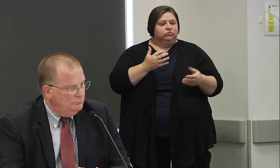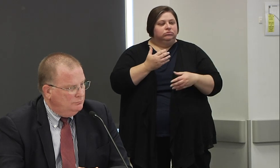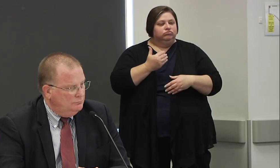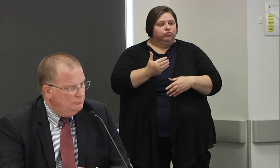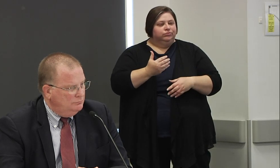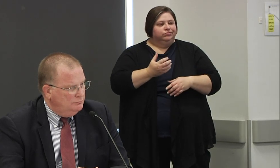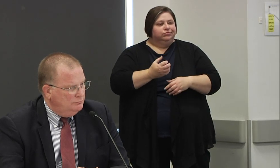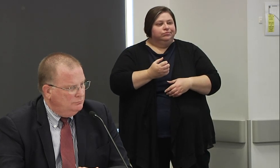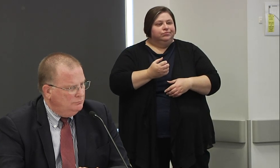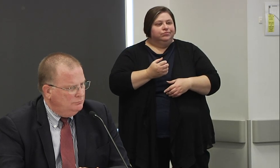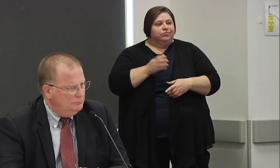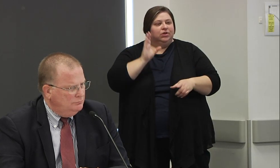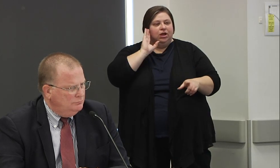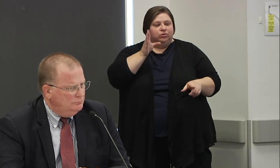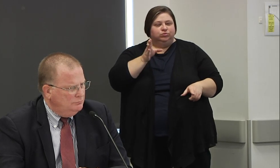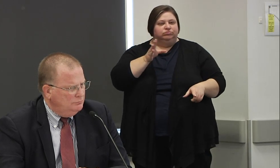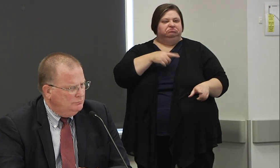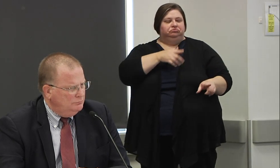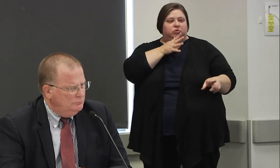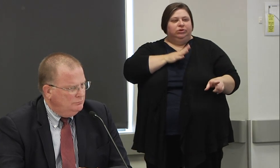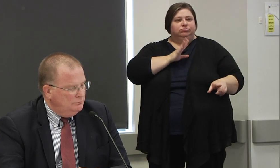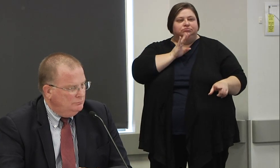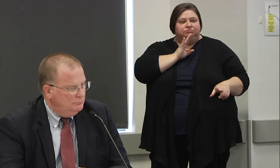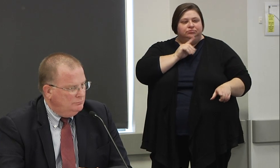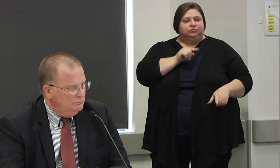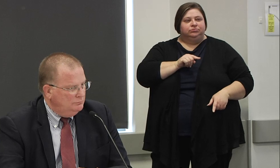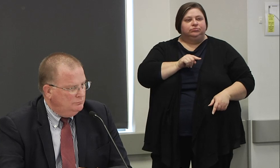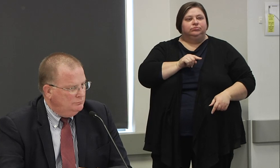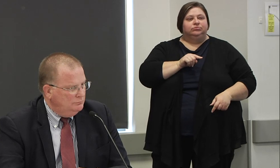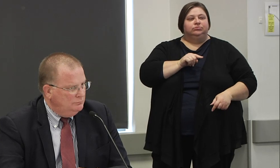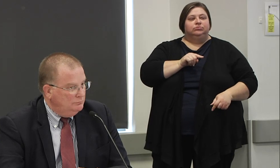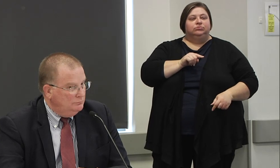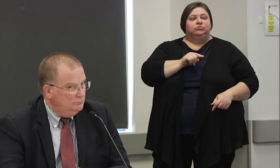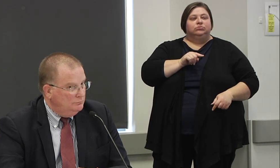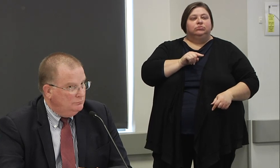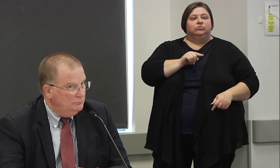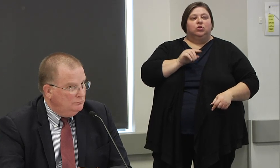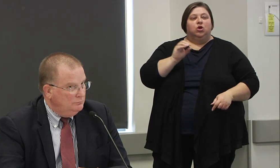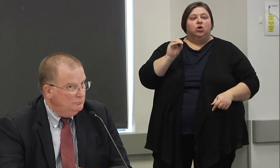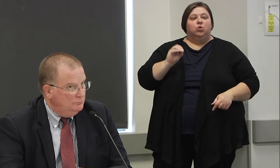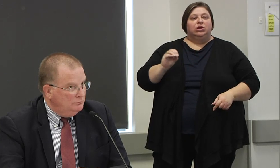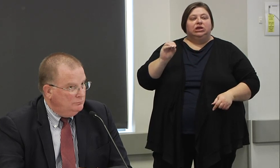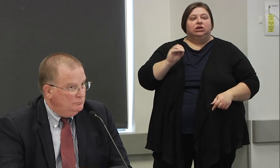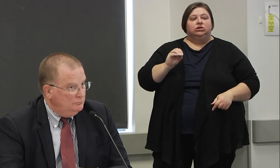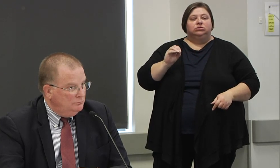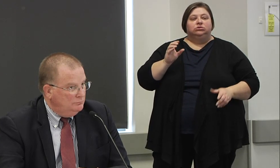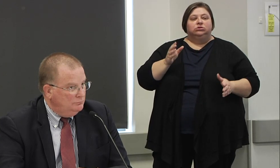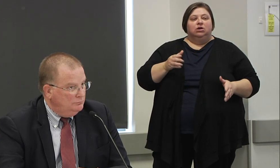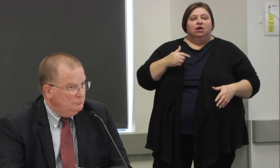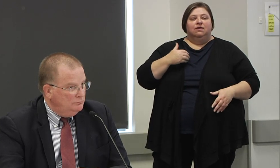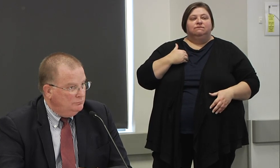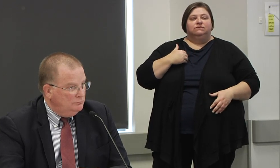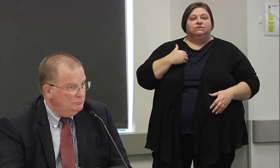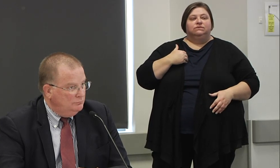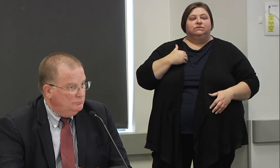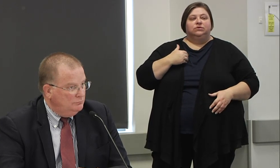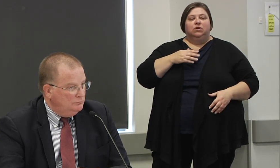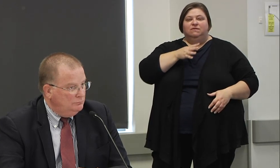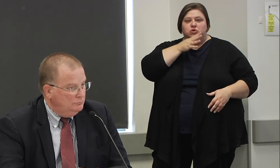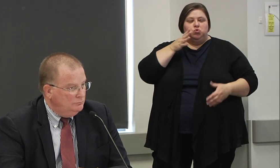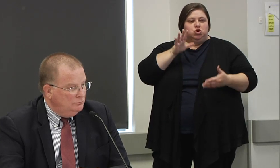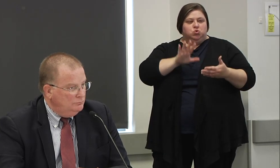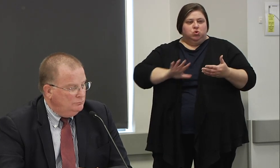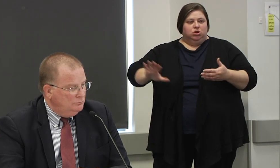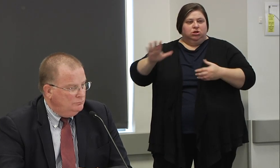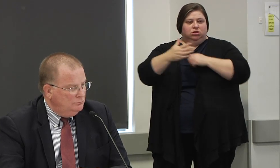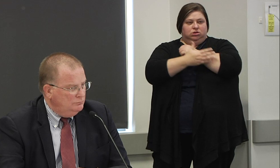Hi, yeah, it seems that rural counties are on the list for those who might be able to reopen a little